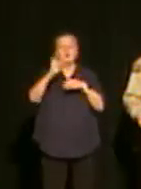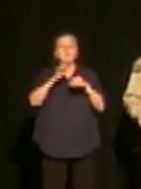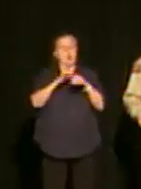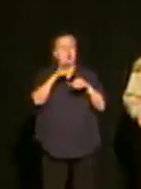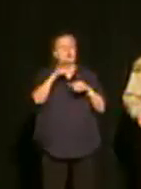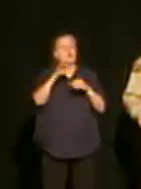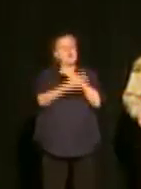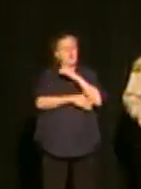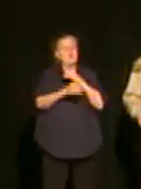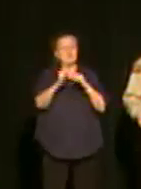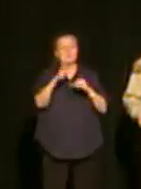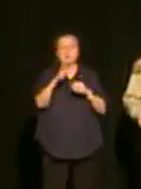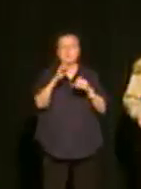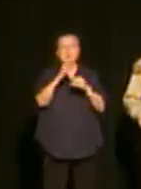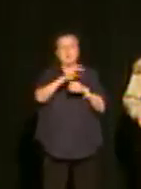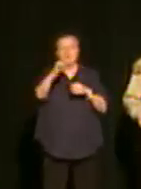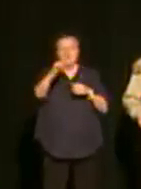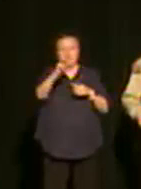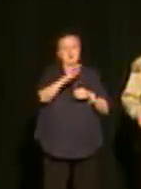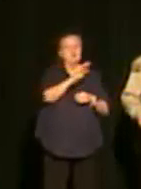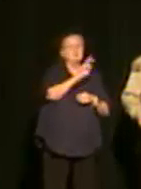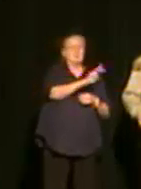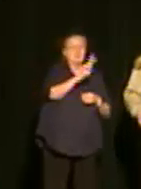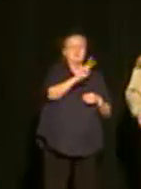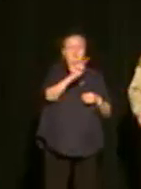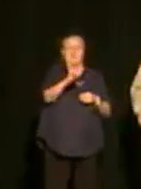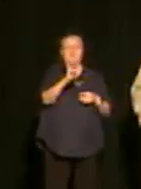Barbara's website. That's at